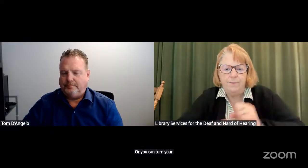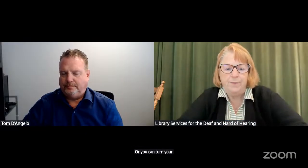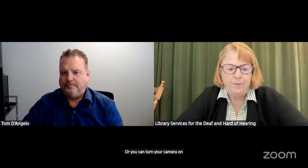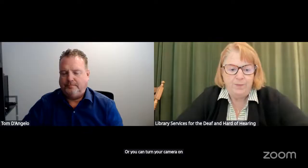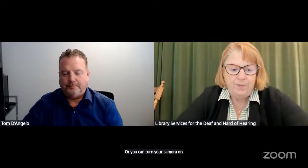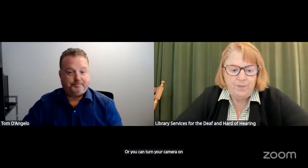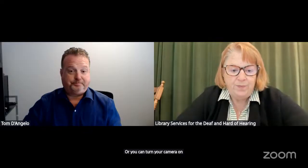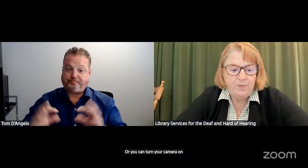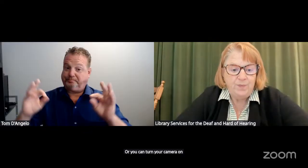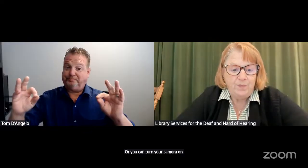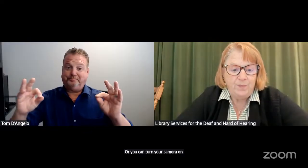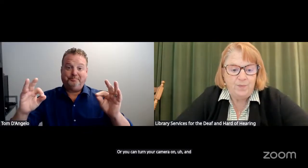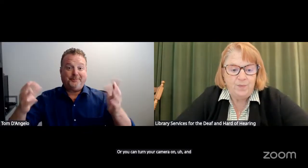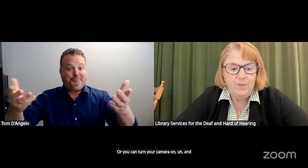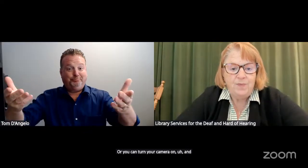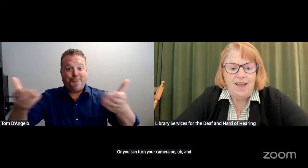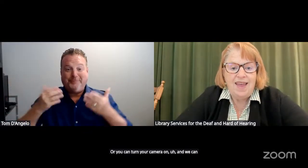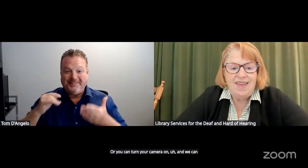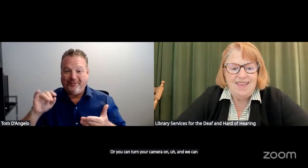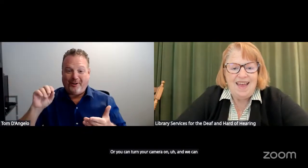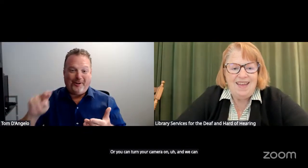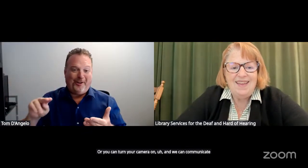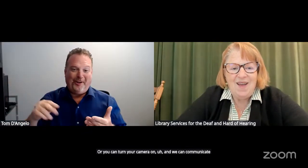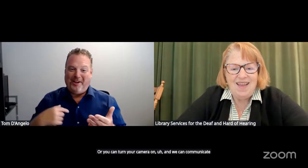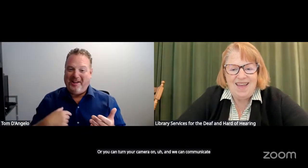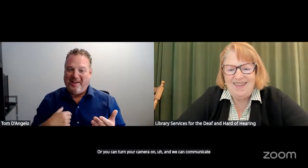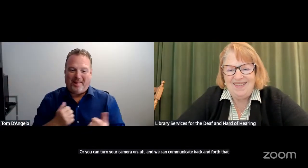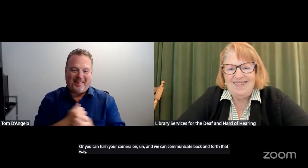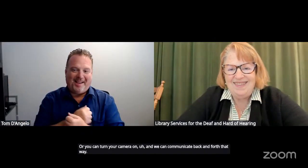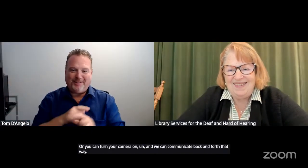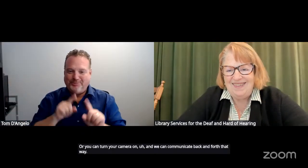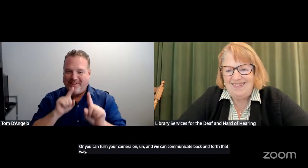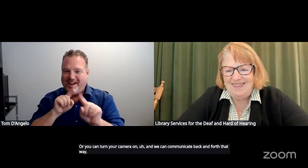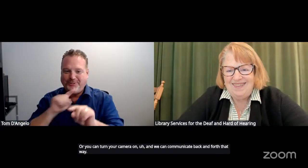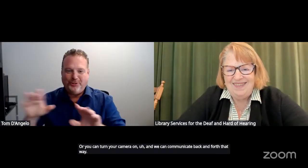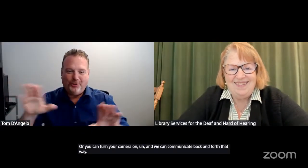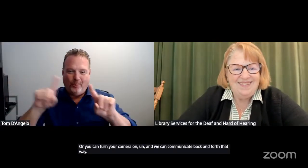on and we can communicate back and forth that way.